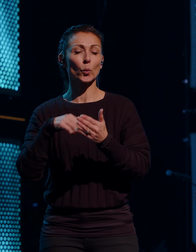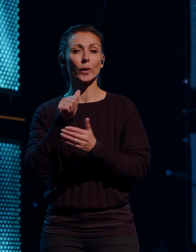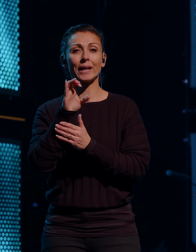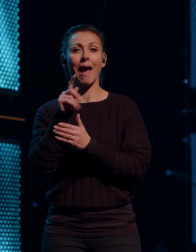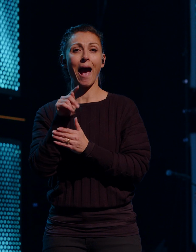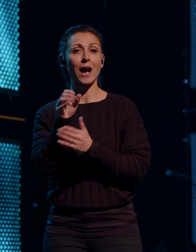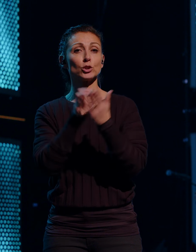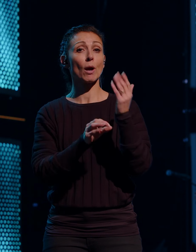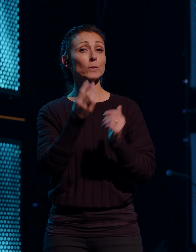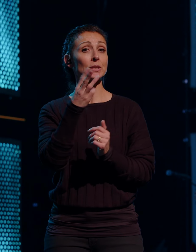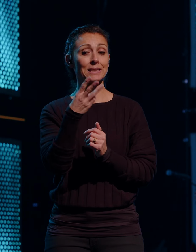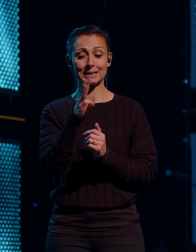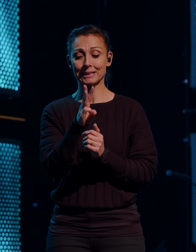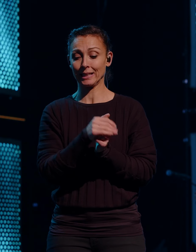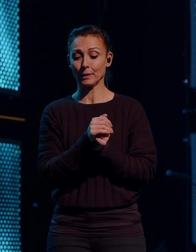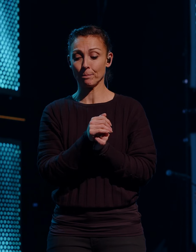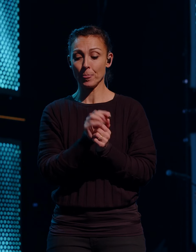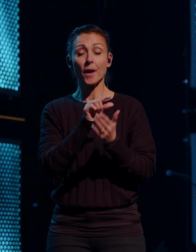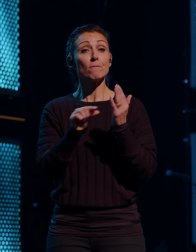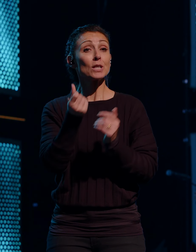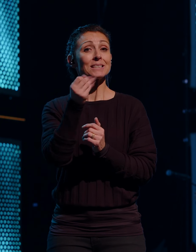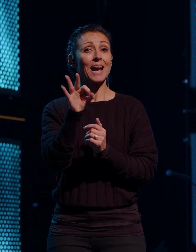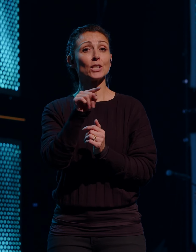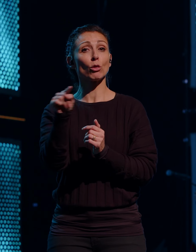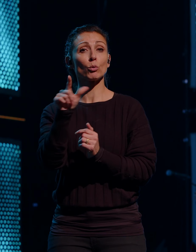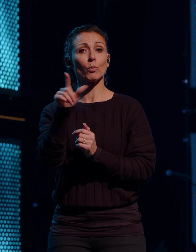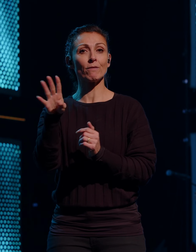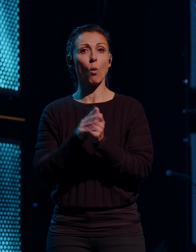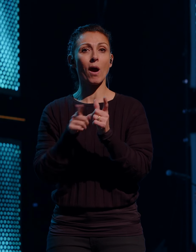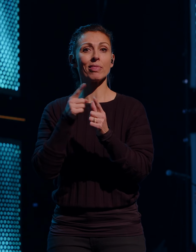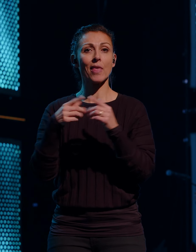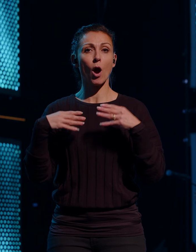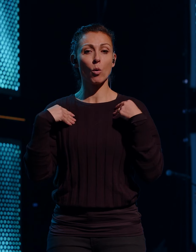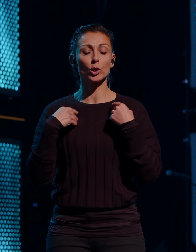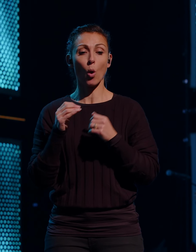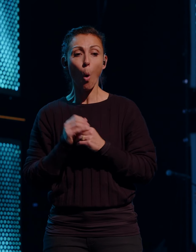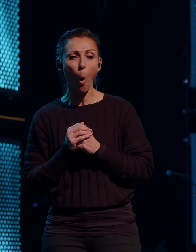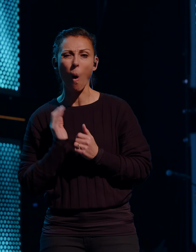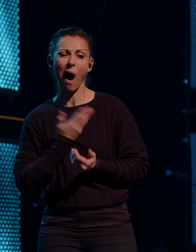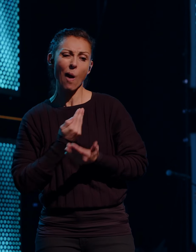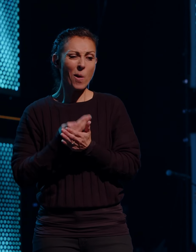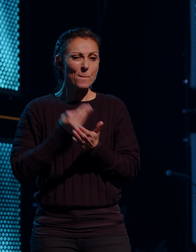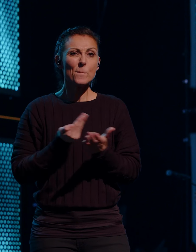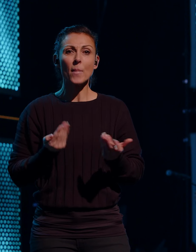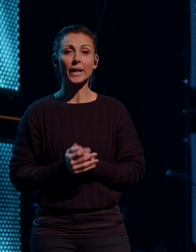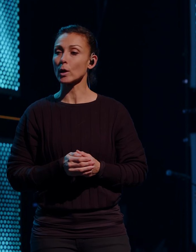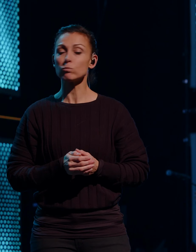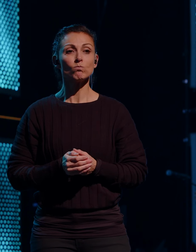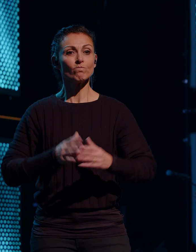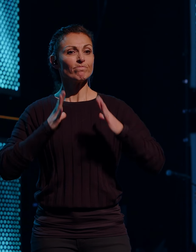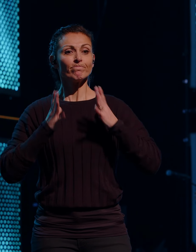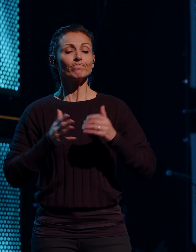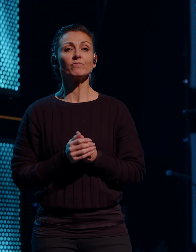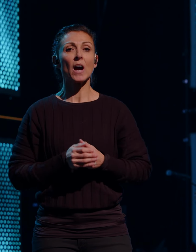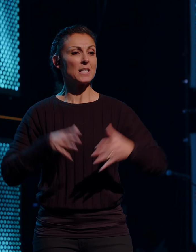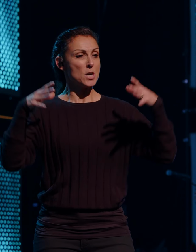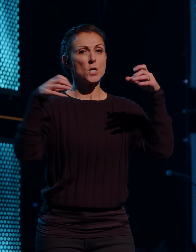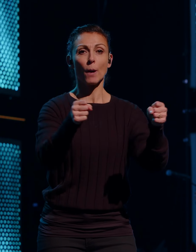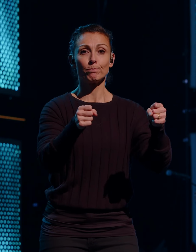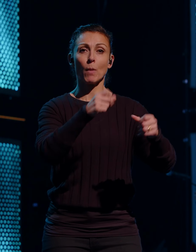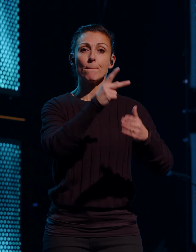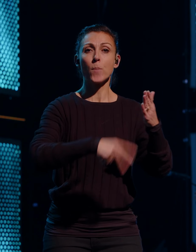Acts 16, 19 through 24 says, but when her owners saw that their hope of gain was gone, they seized Paul and Silas and dragged them into the marketplace